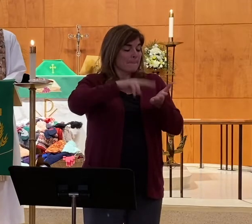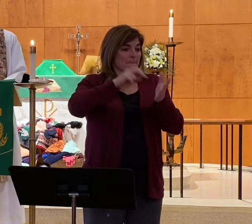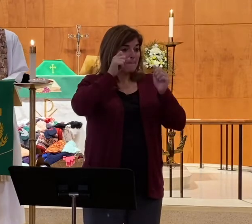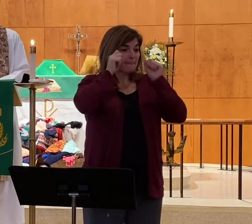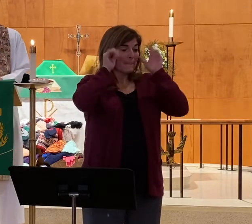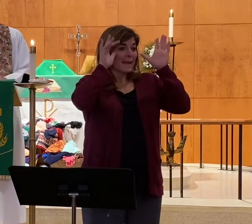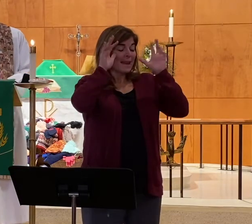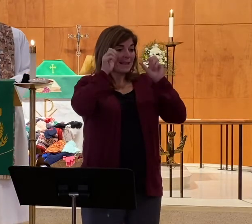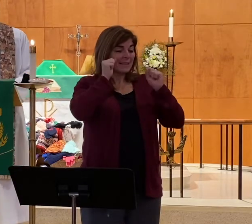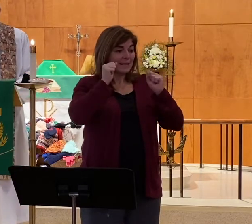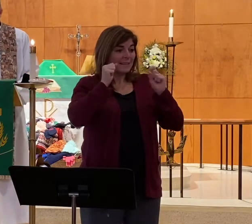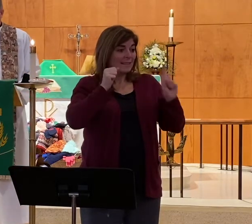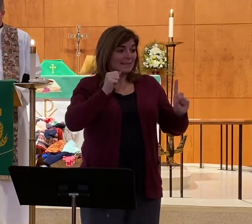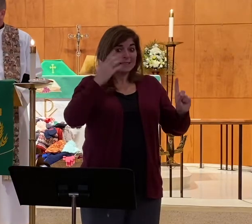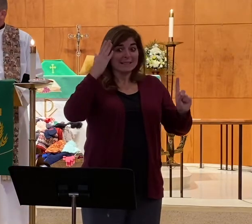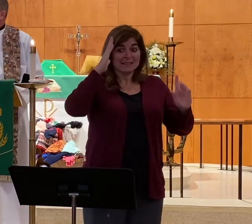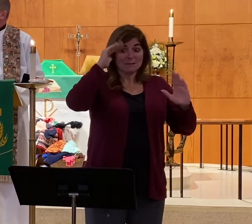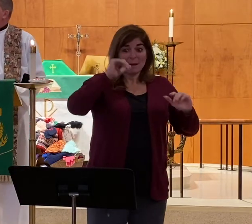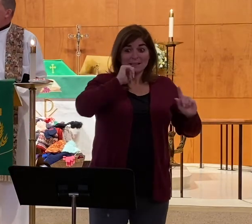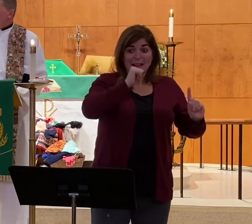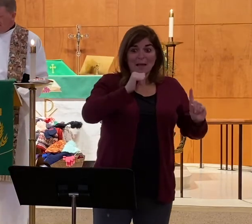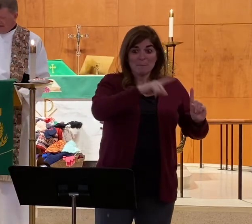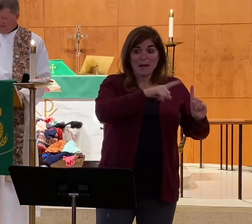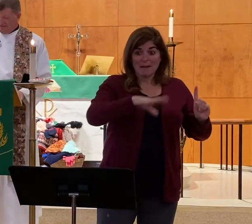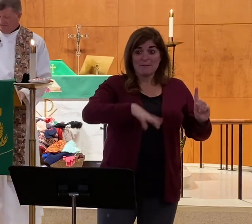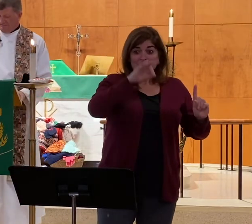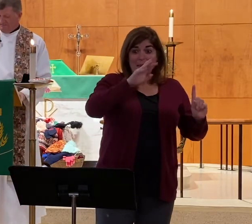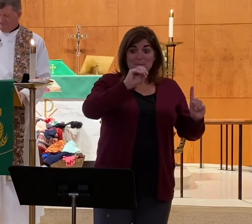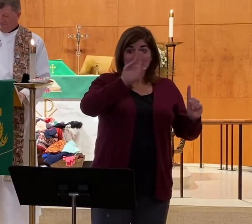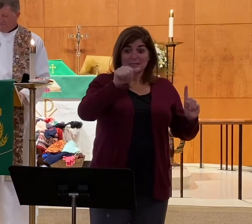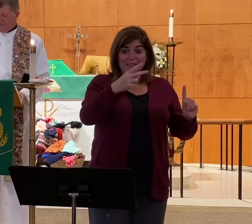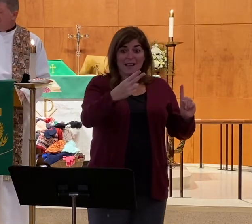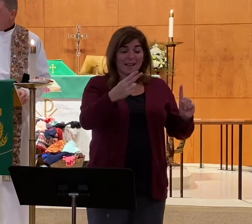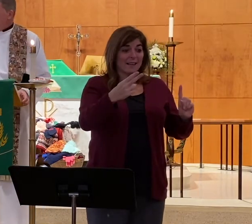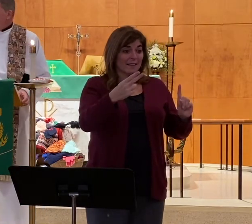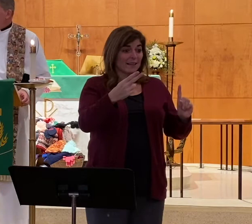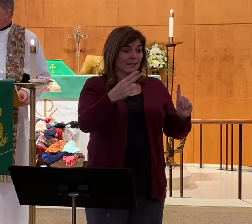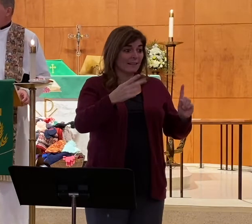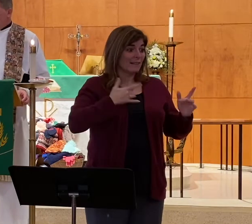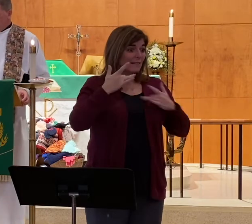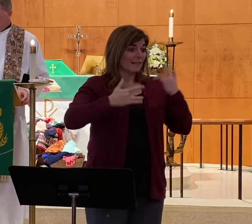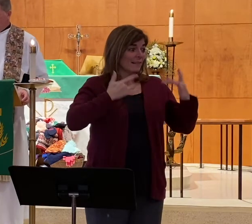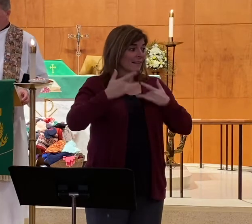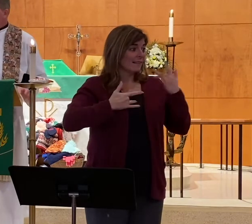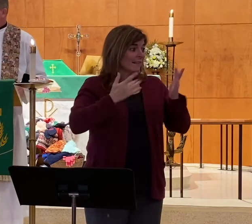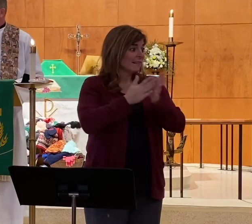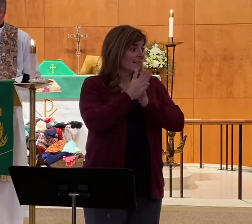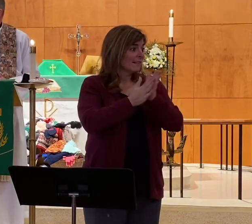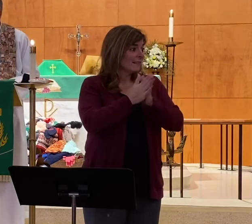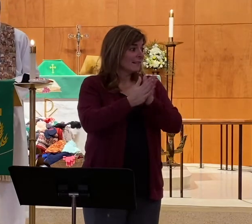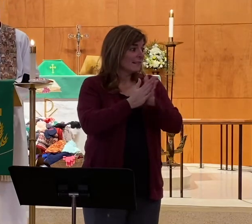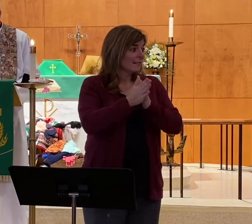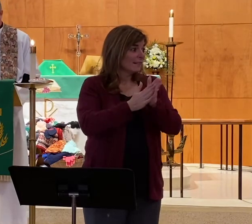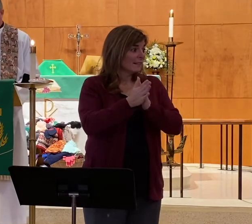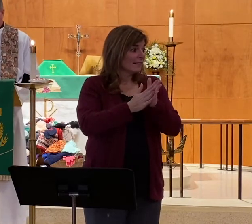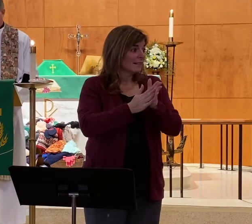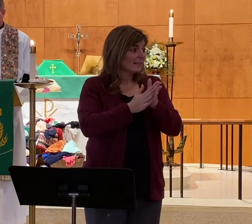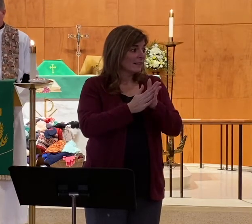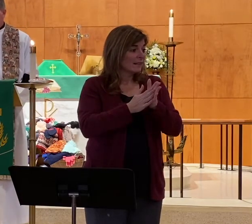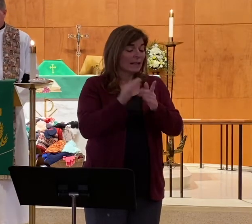of unexpected discovery or surprise. That isn't quite translated well in our word to